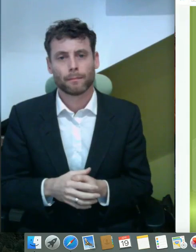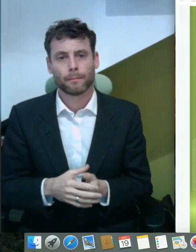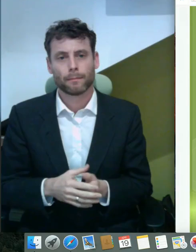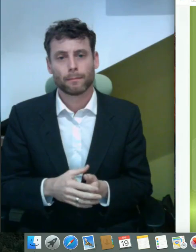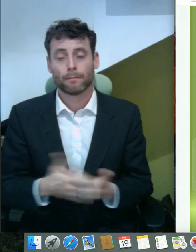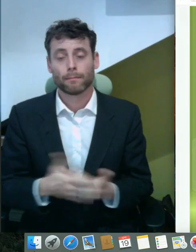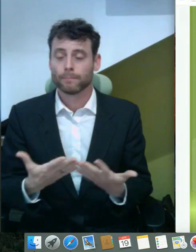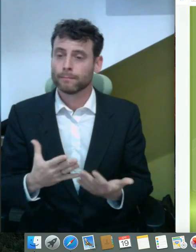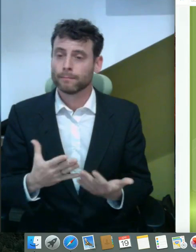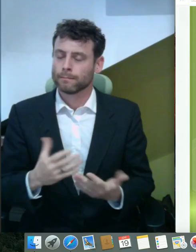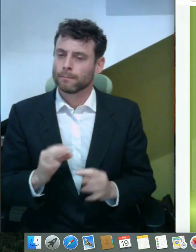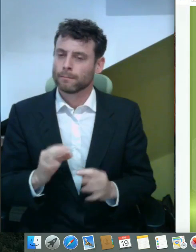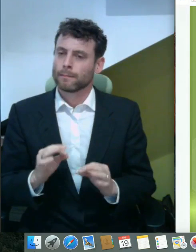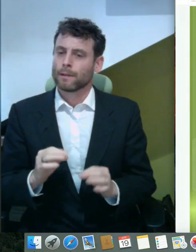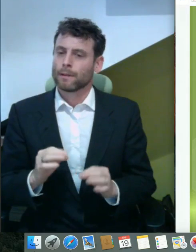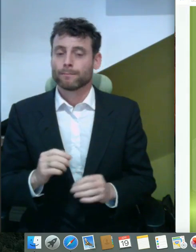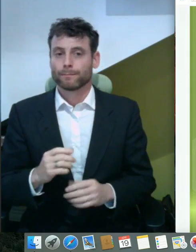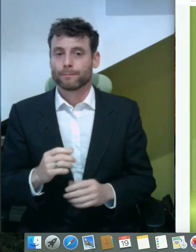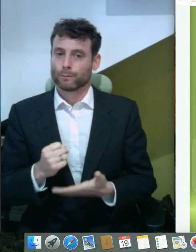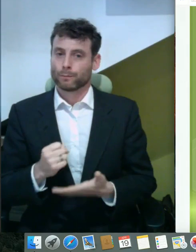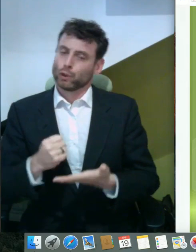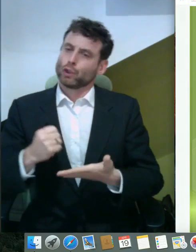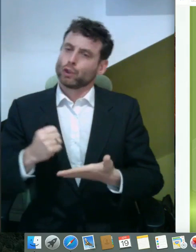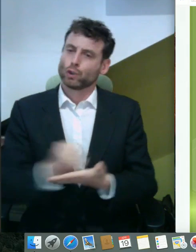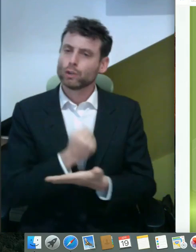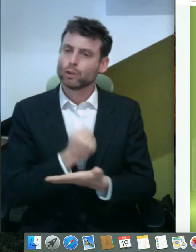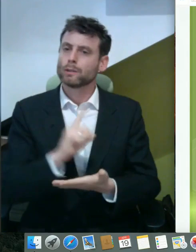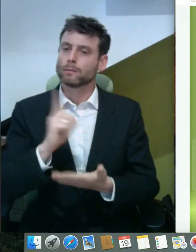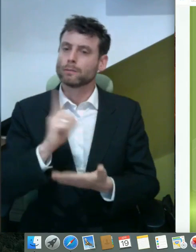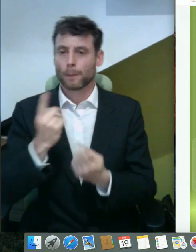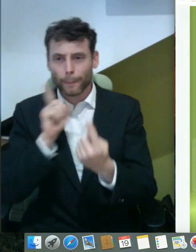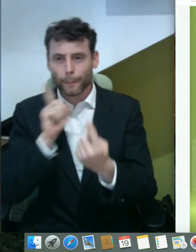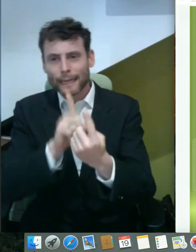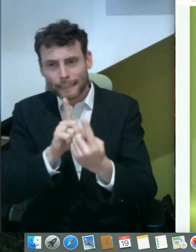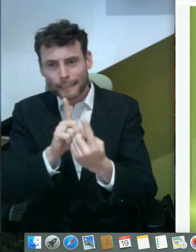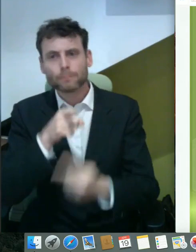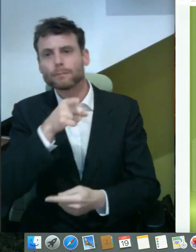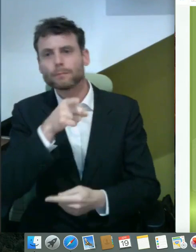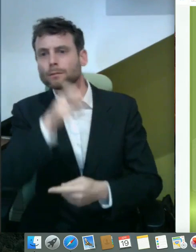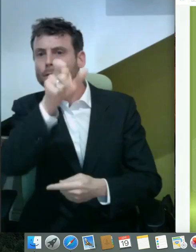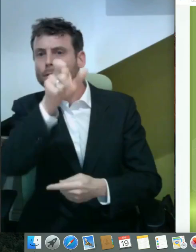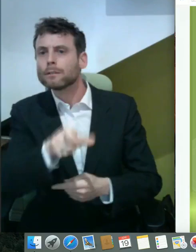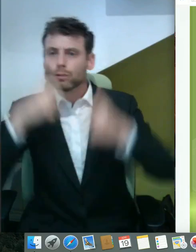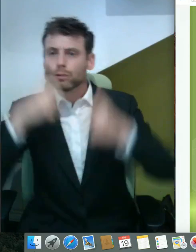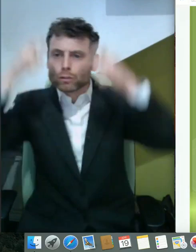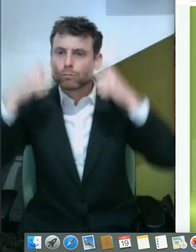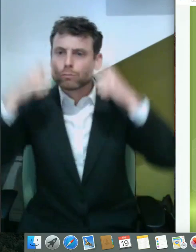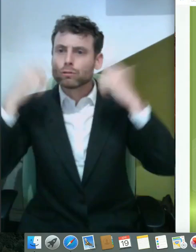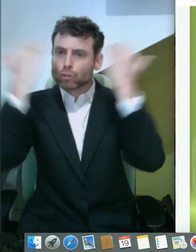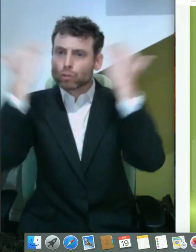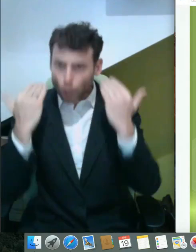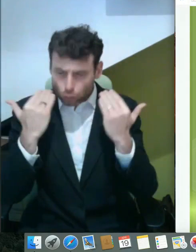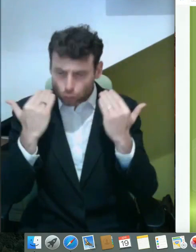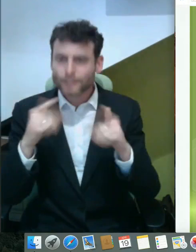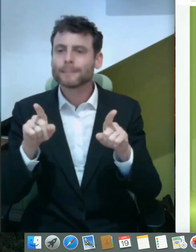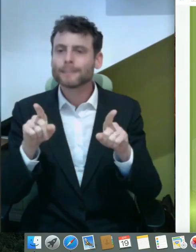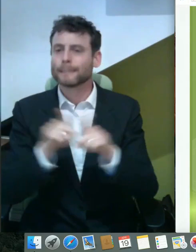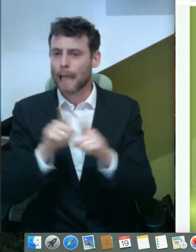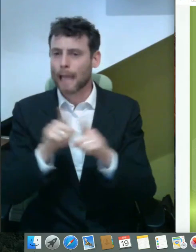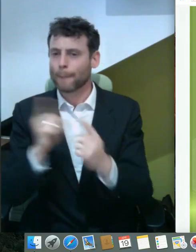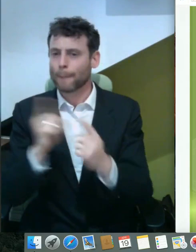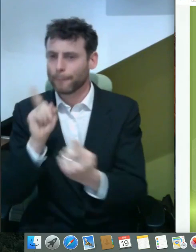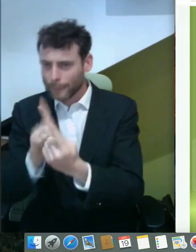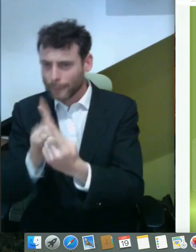Ideally, the interpreting team should meet with the judge and with counsel prior